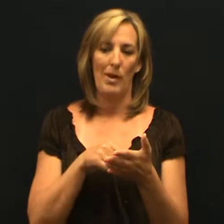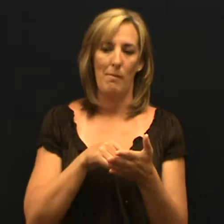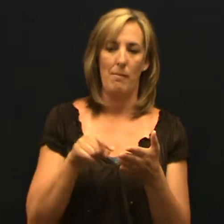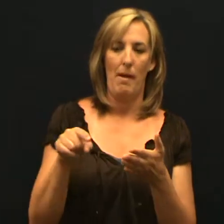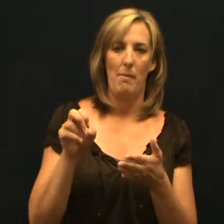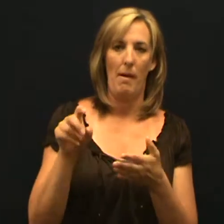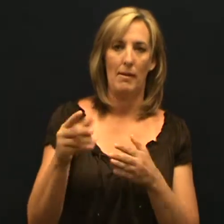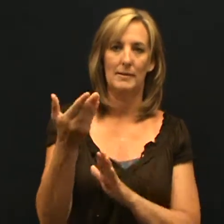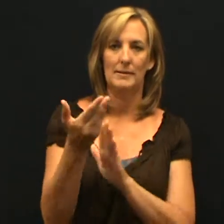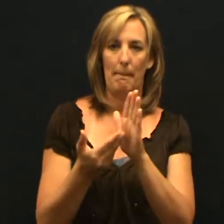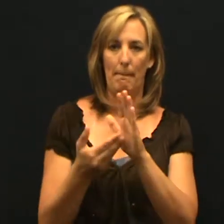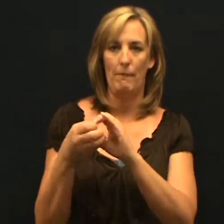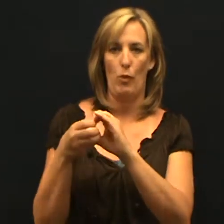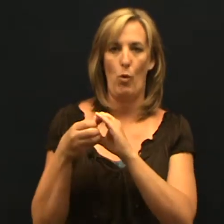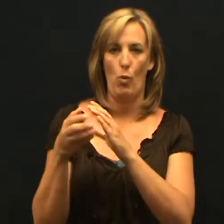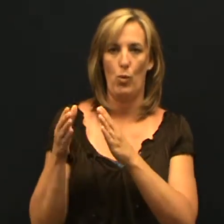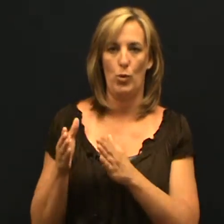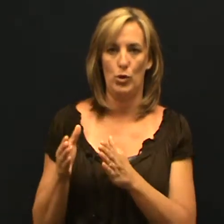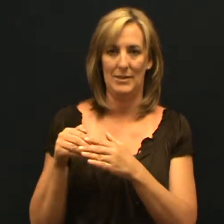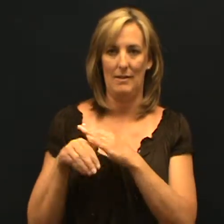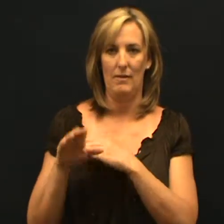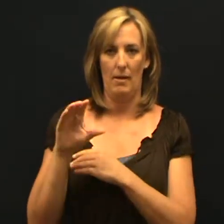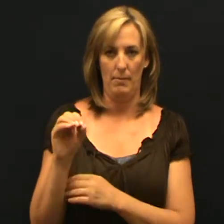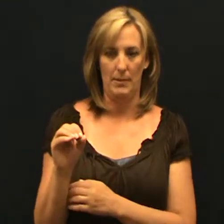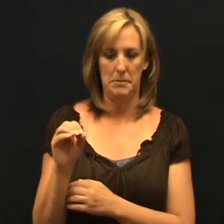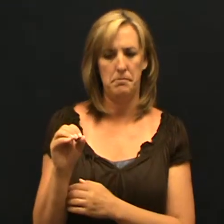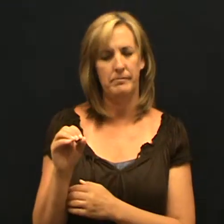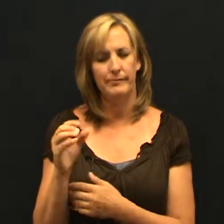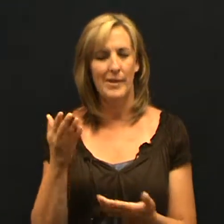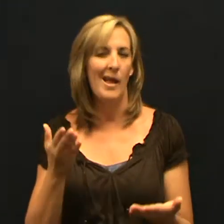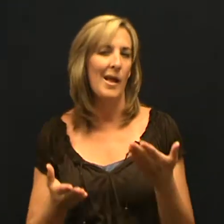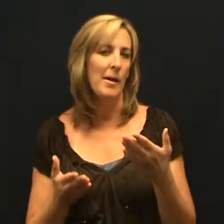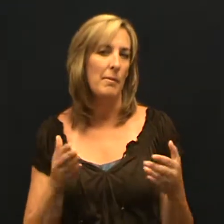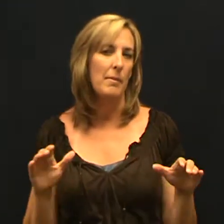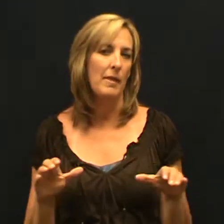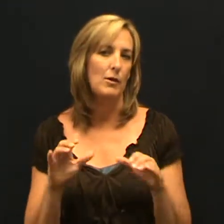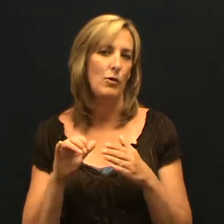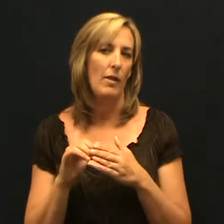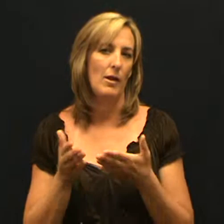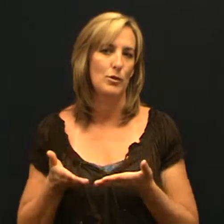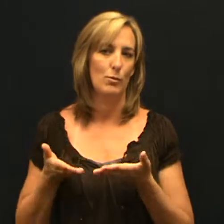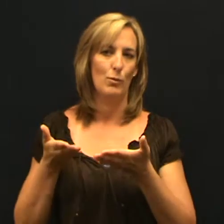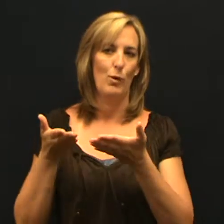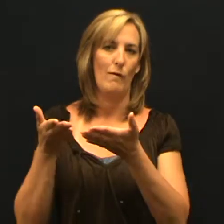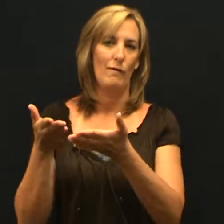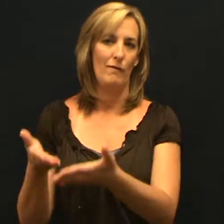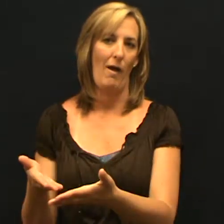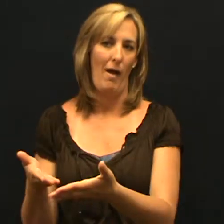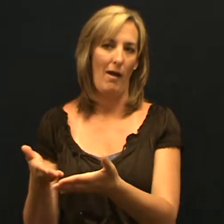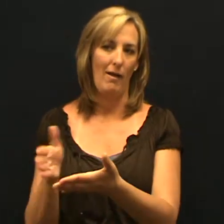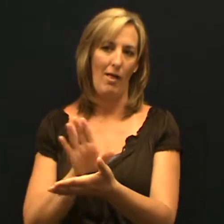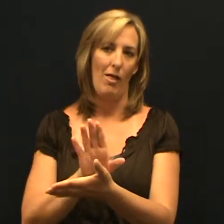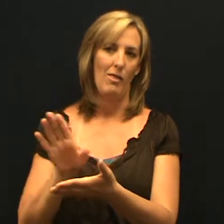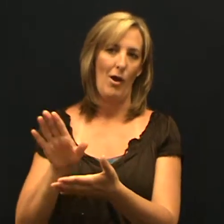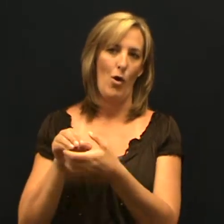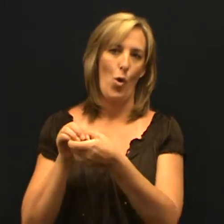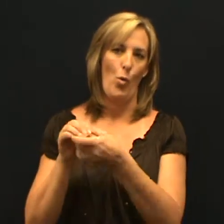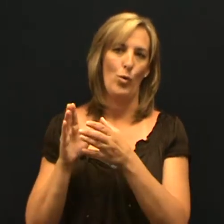company, and perhaps they do that to provide their shareholders with a return in the form